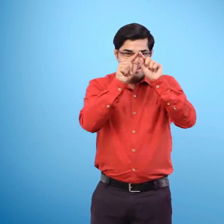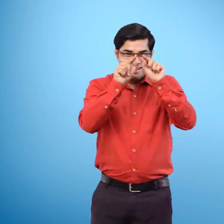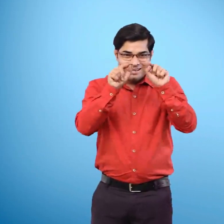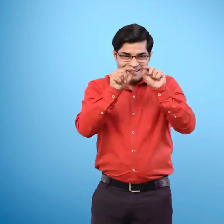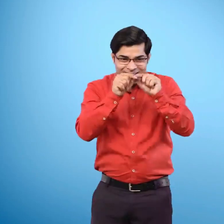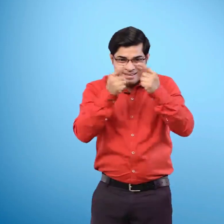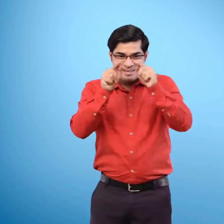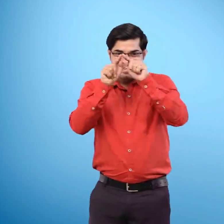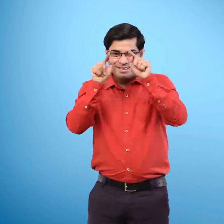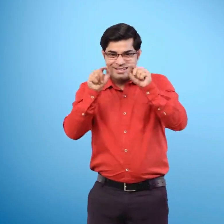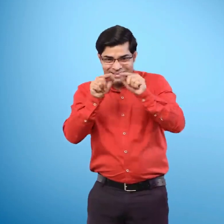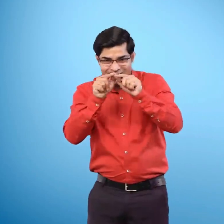squares.